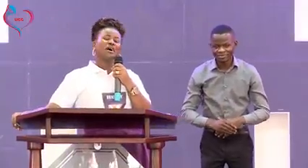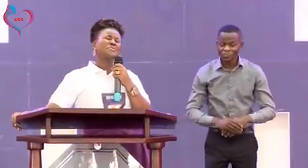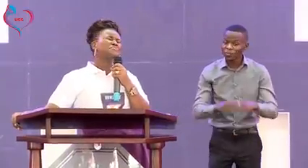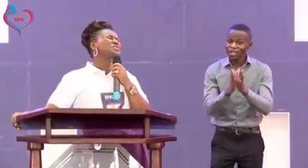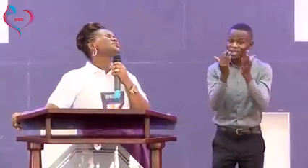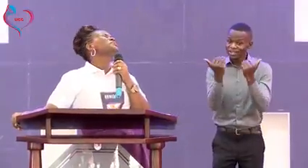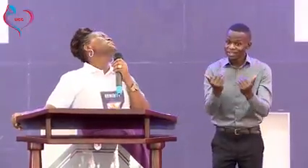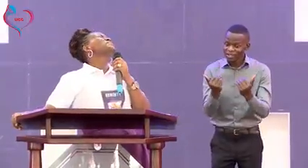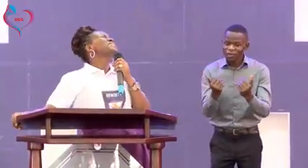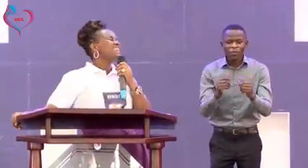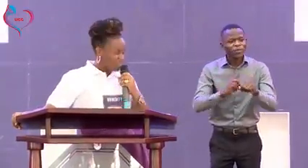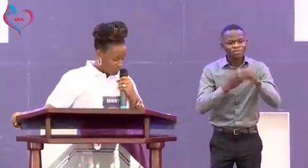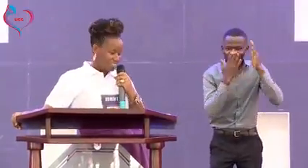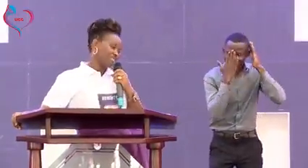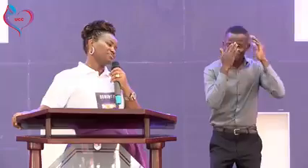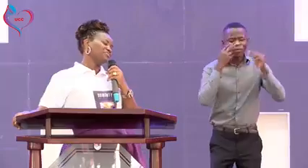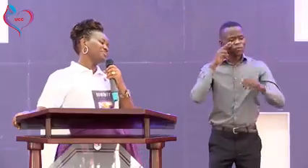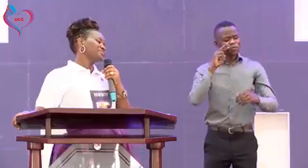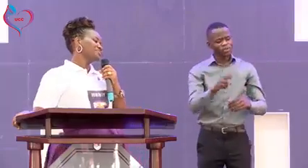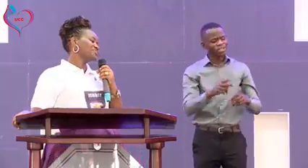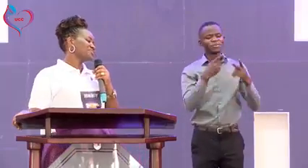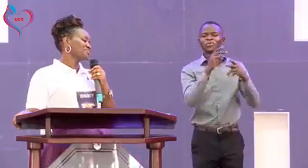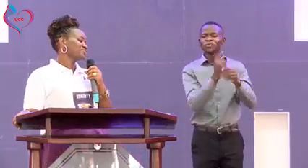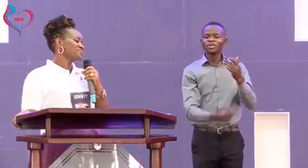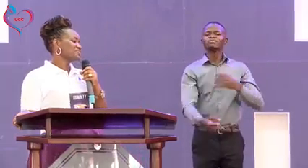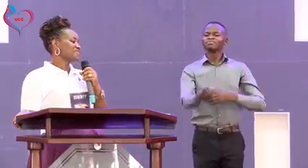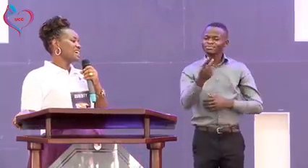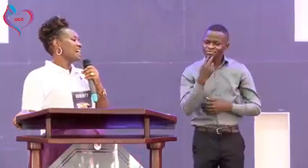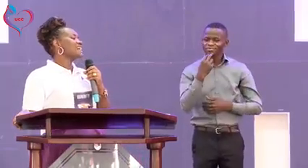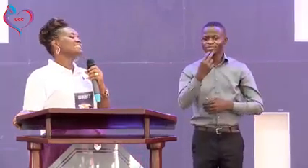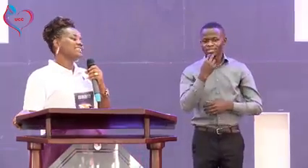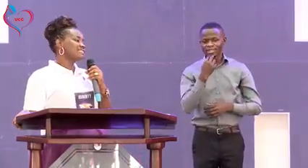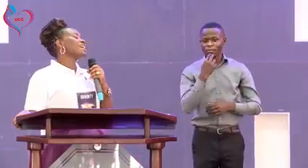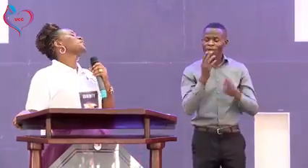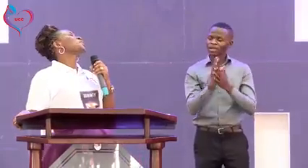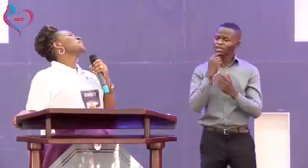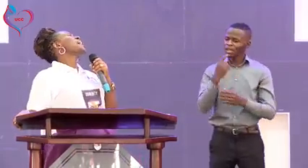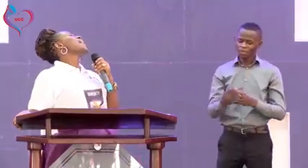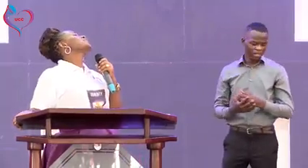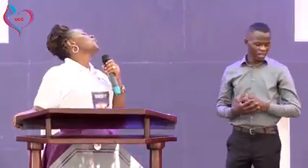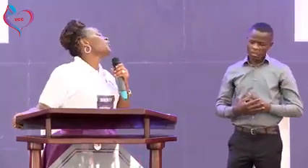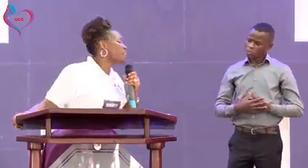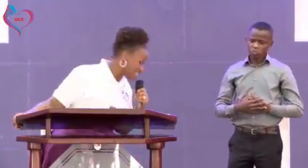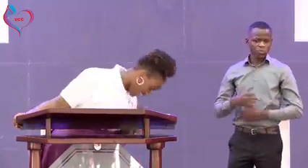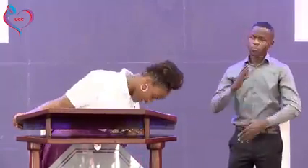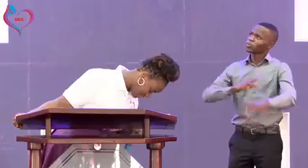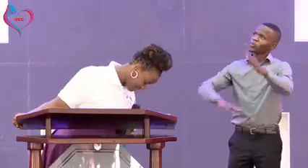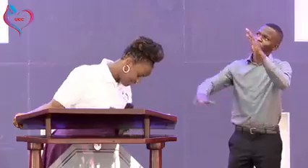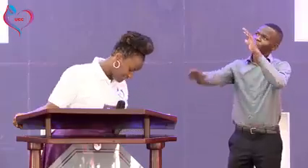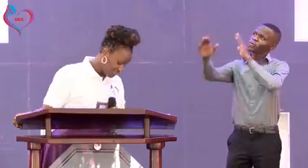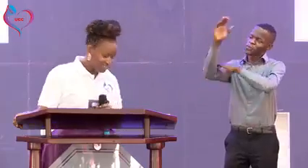And you know, Bishop laughed. Omulabirizi yaseka. And he says, Katonda